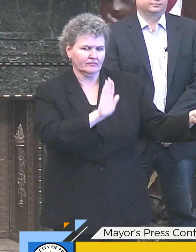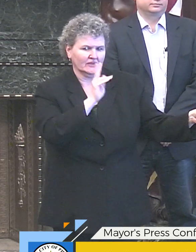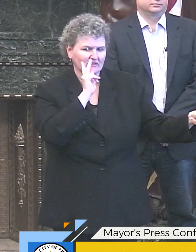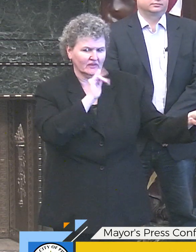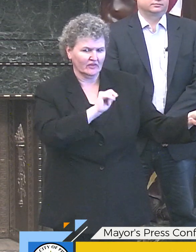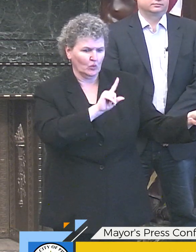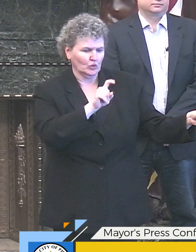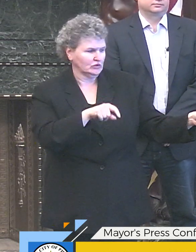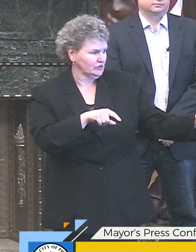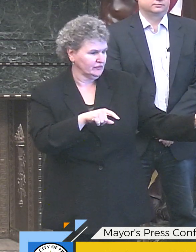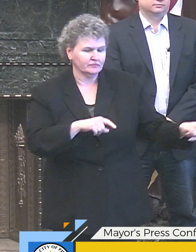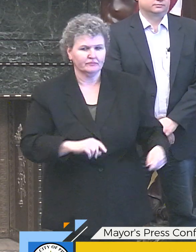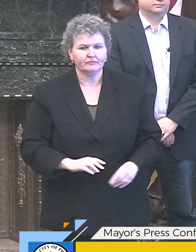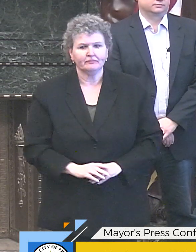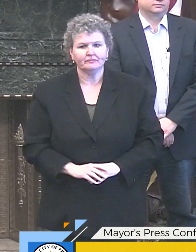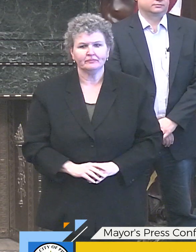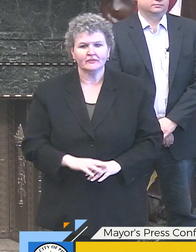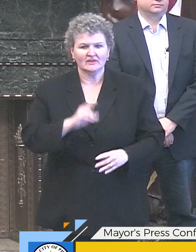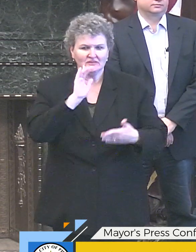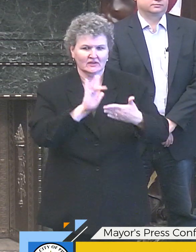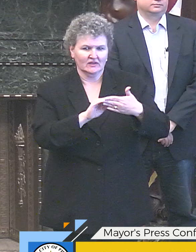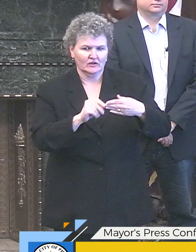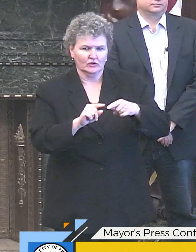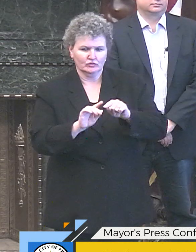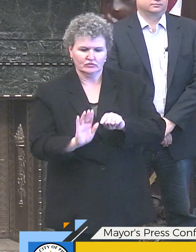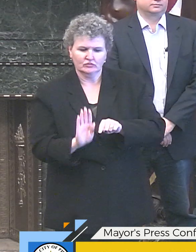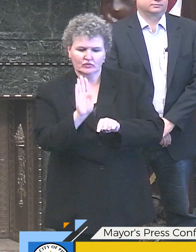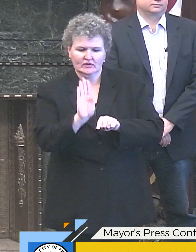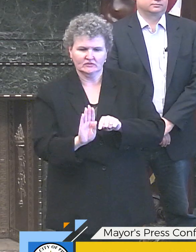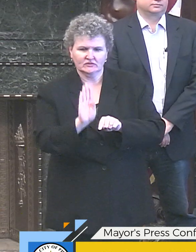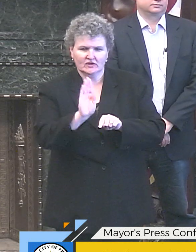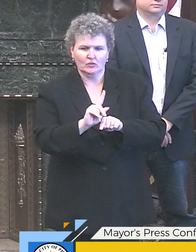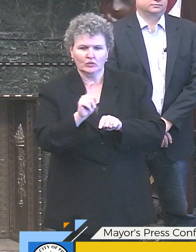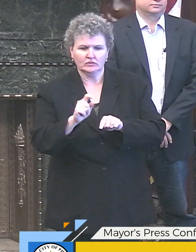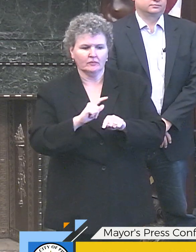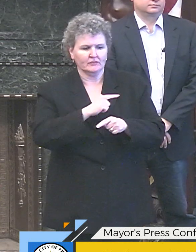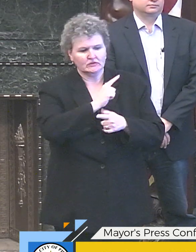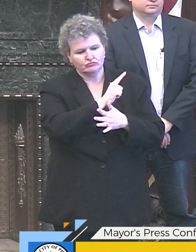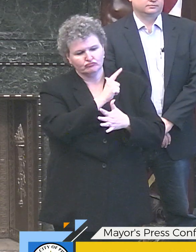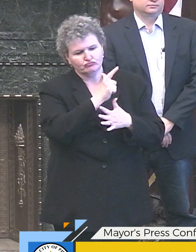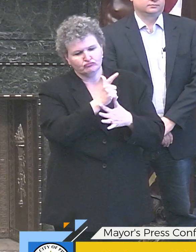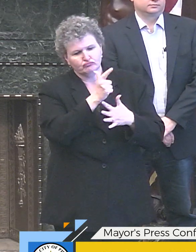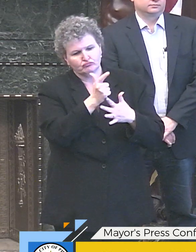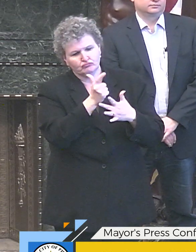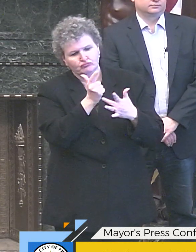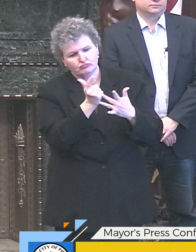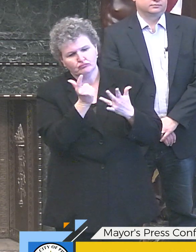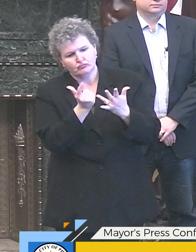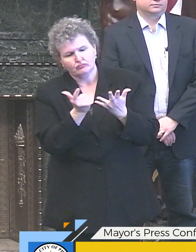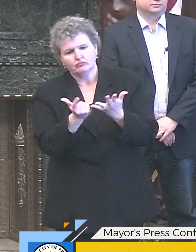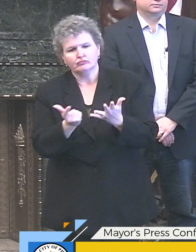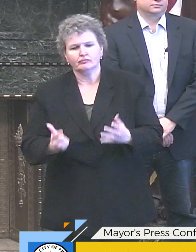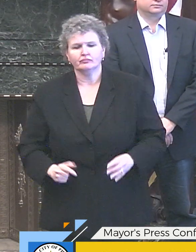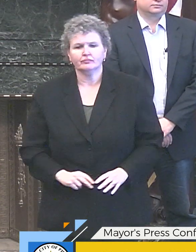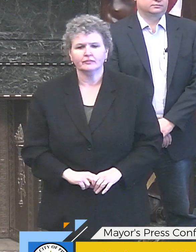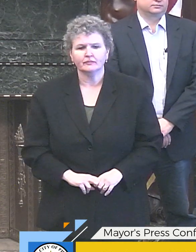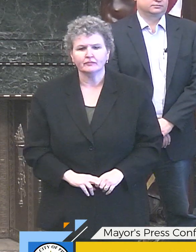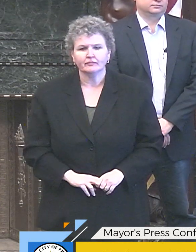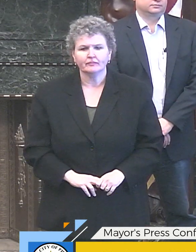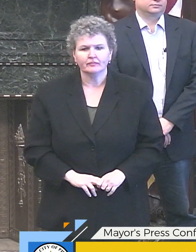the participants list, and we're going to unmute you one by one to answer questions. All right, our